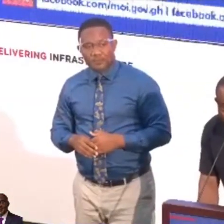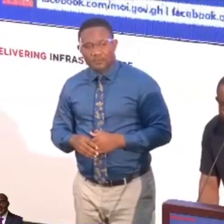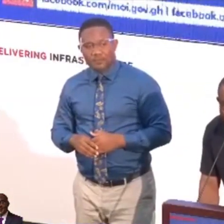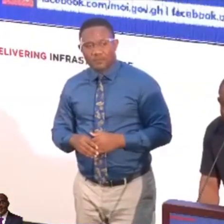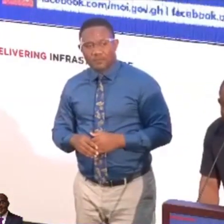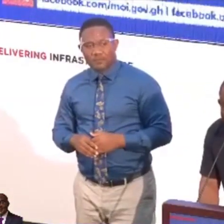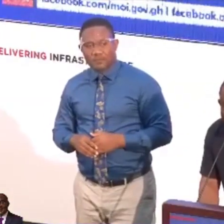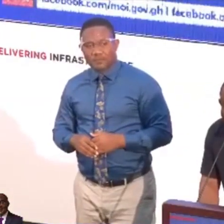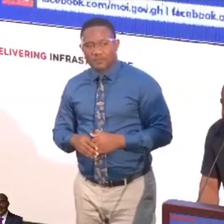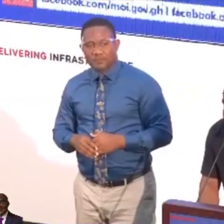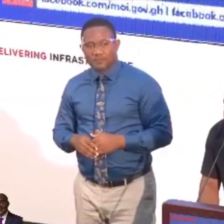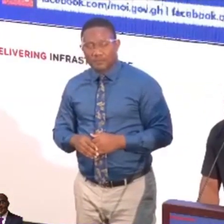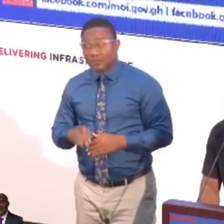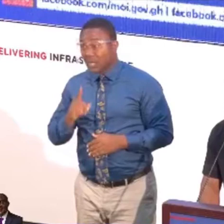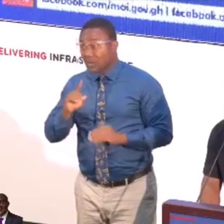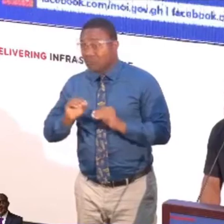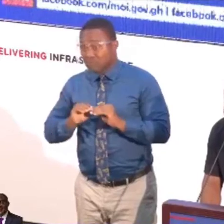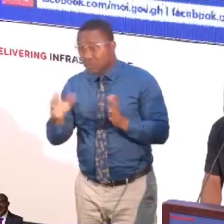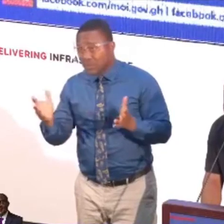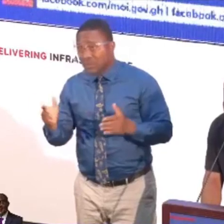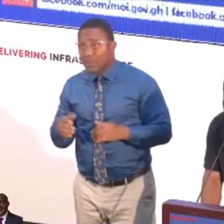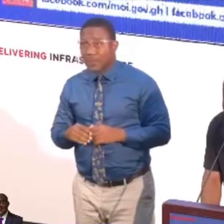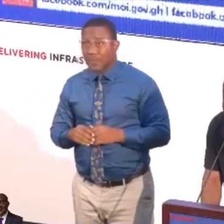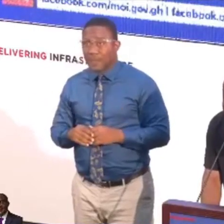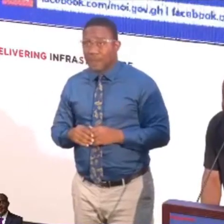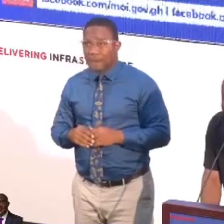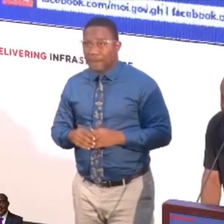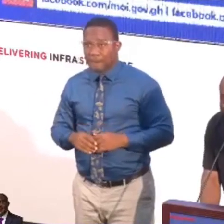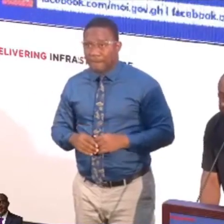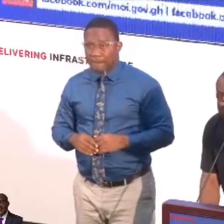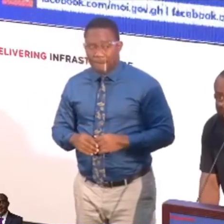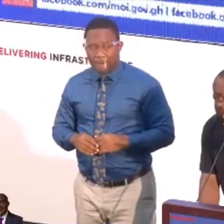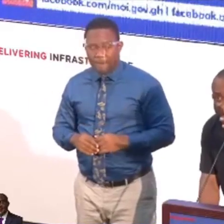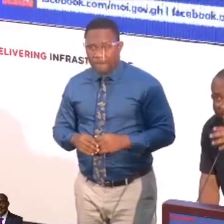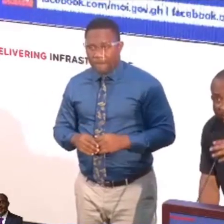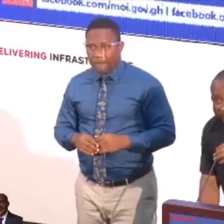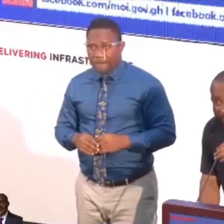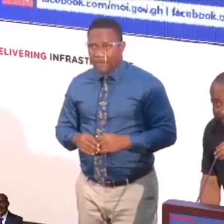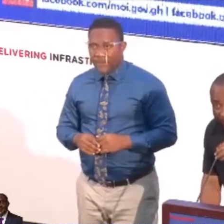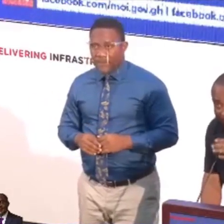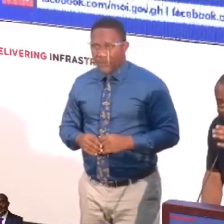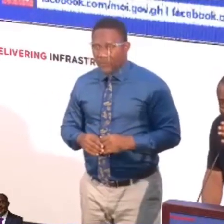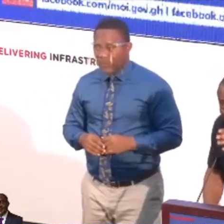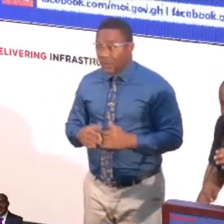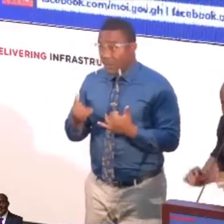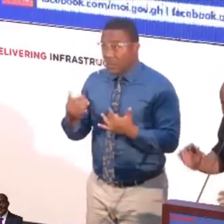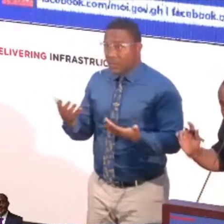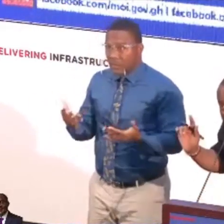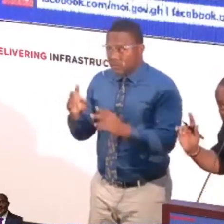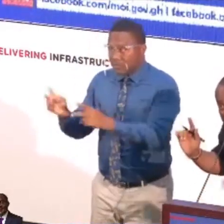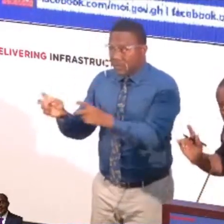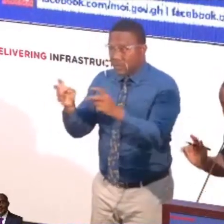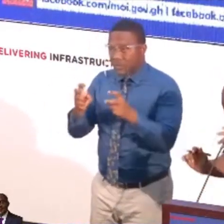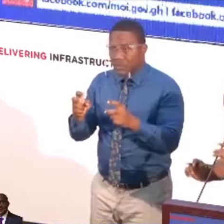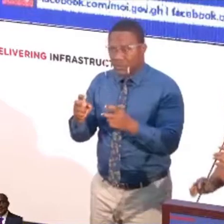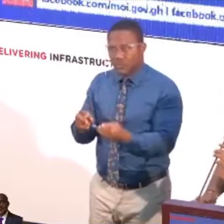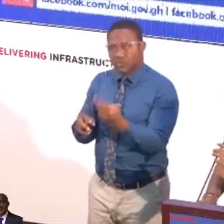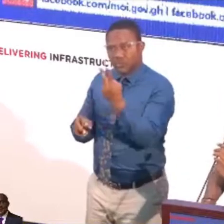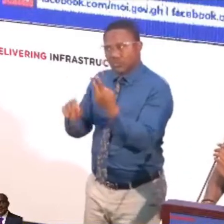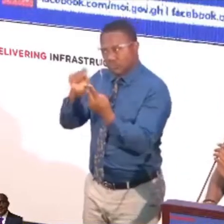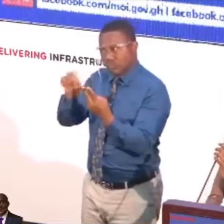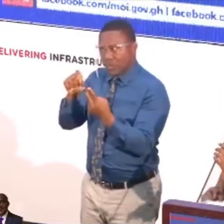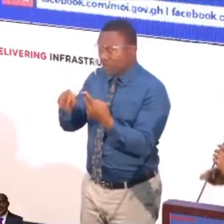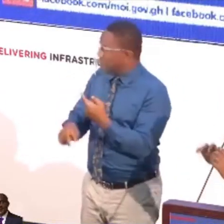hear you loud and clear. We shall now go to our virtual platform. We will take 2 questions from our